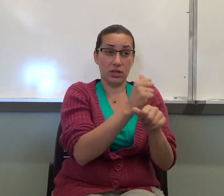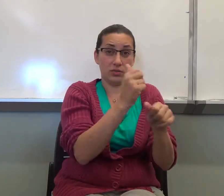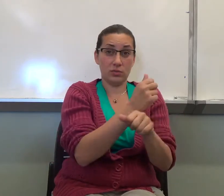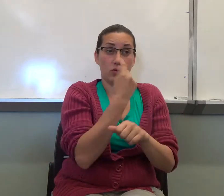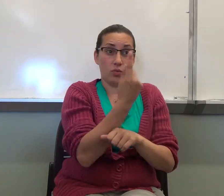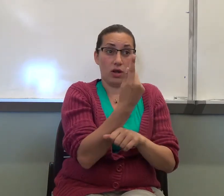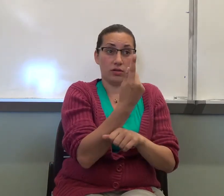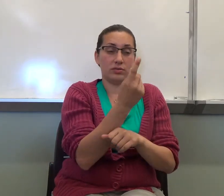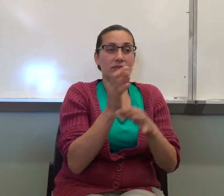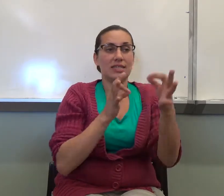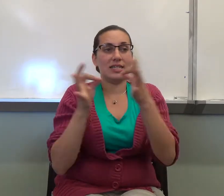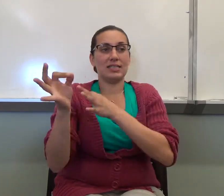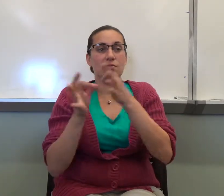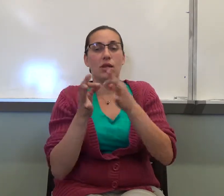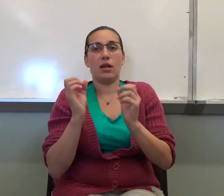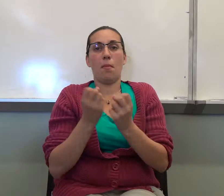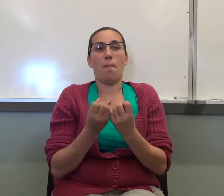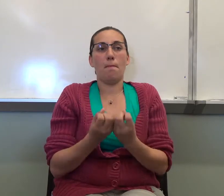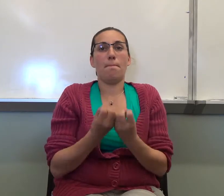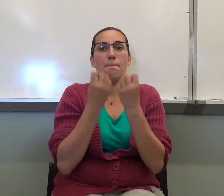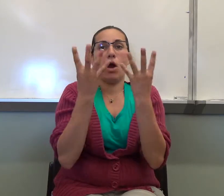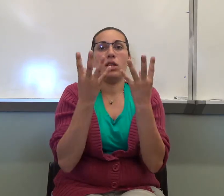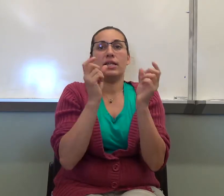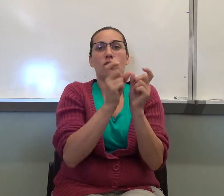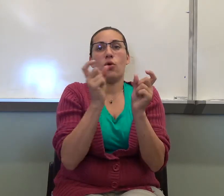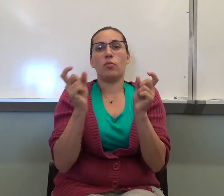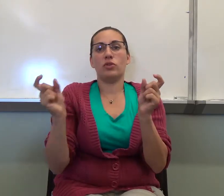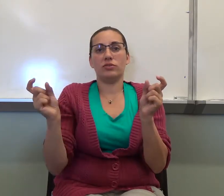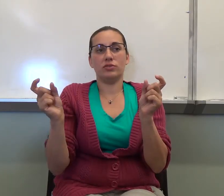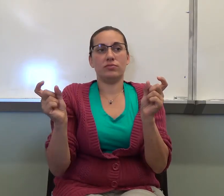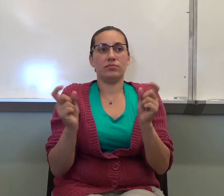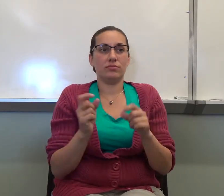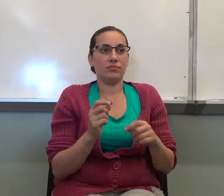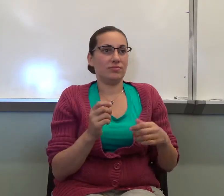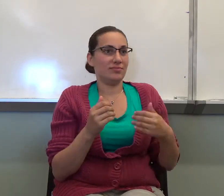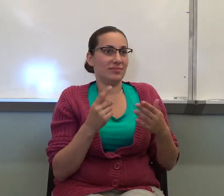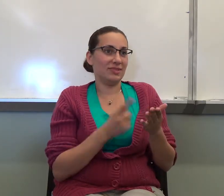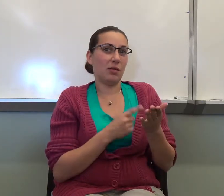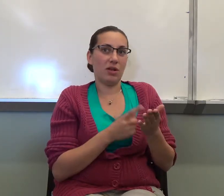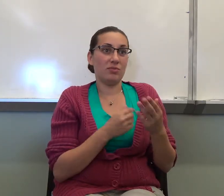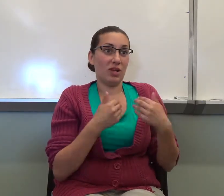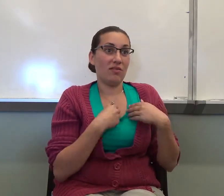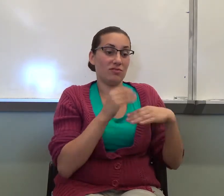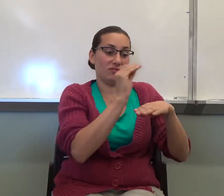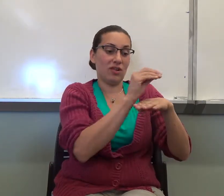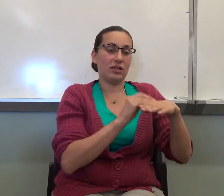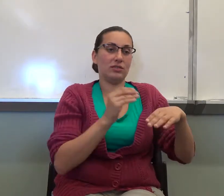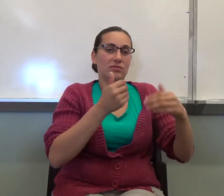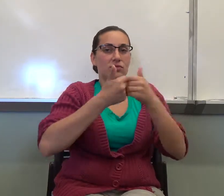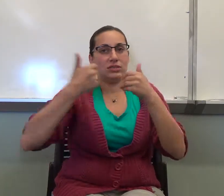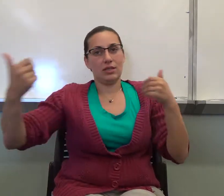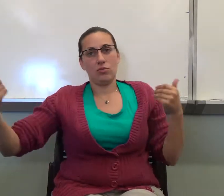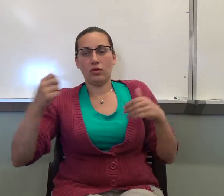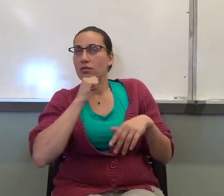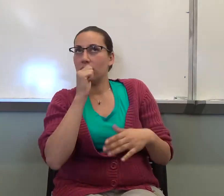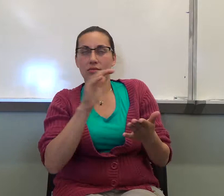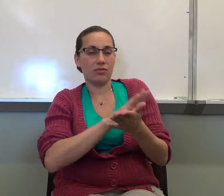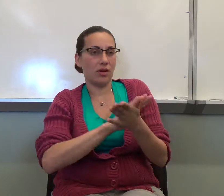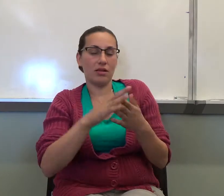polynomials. There is a certain section where you go into the fractions, you deal with them separately. And they're not nice. They're hard to deal with.